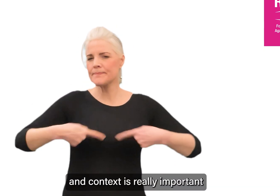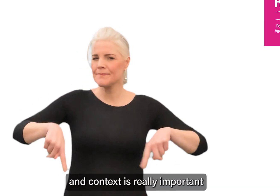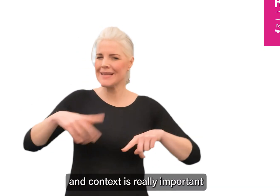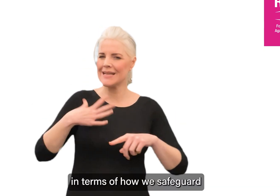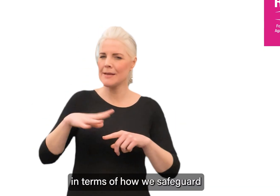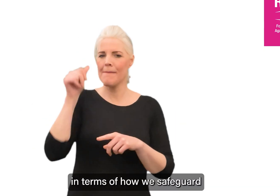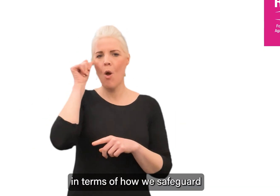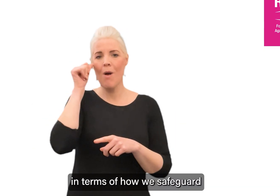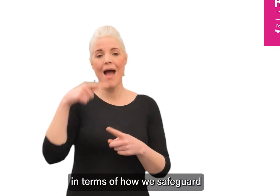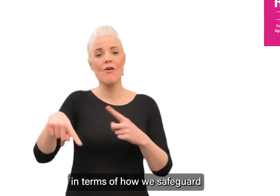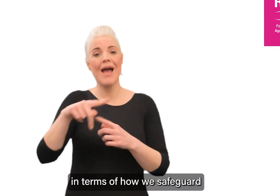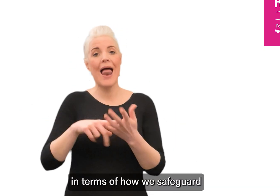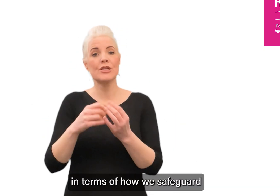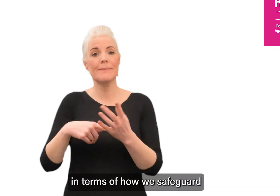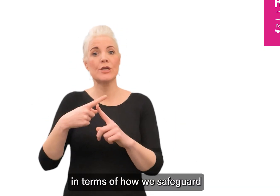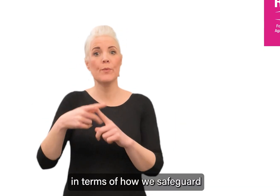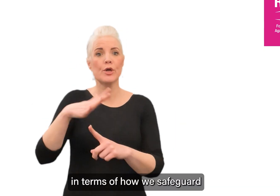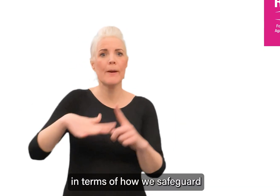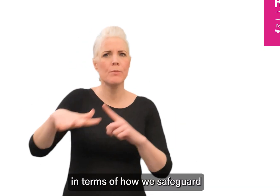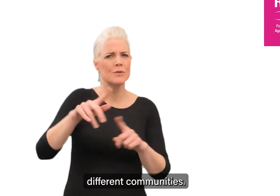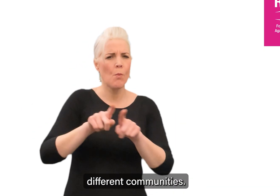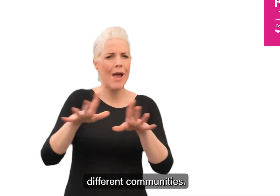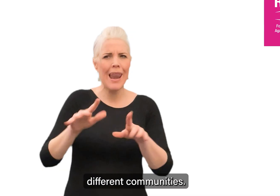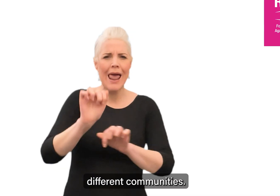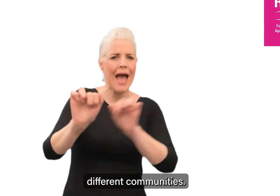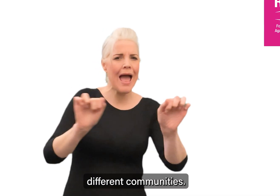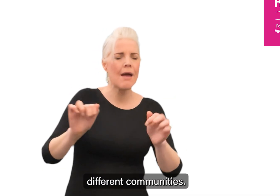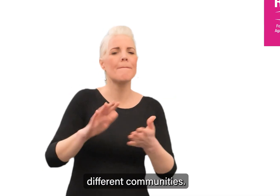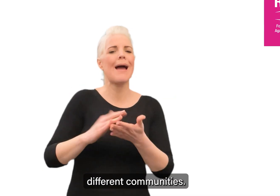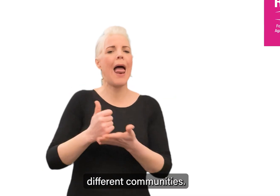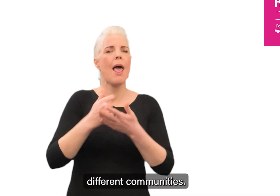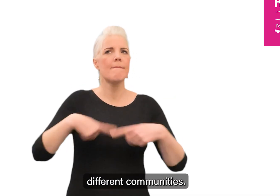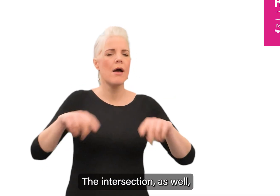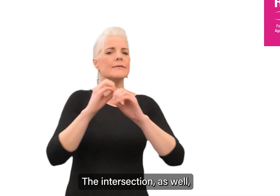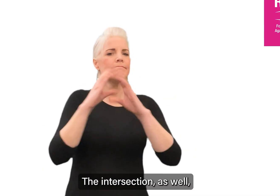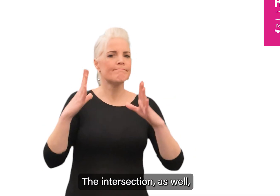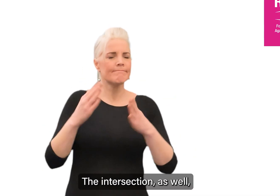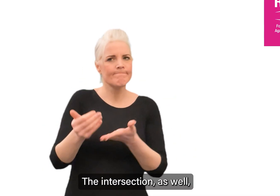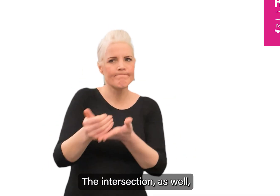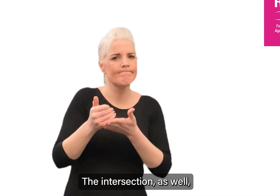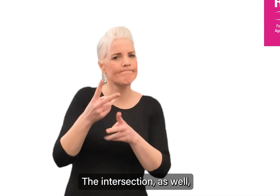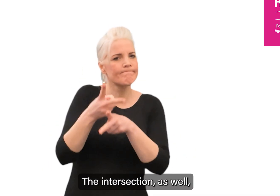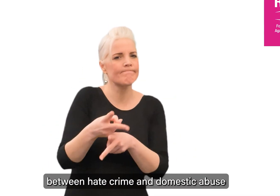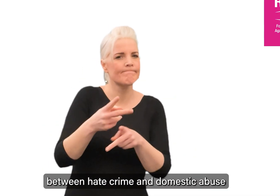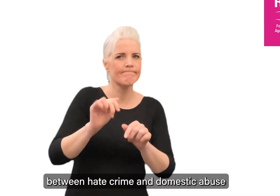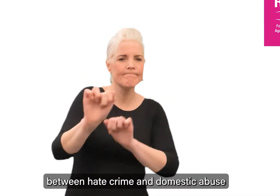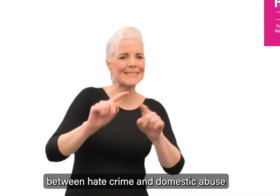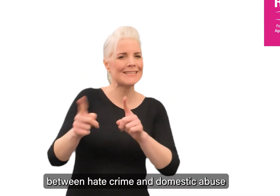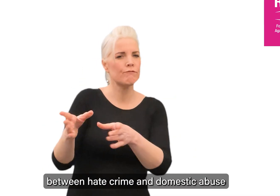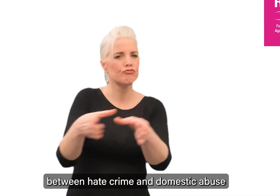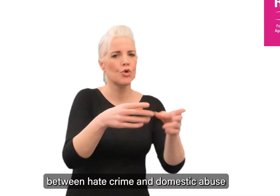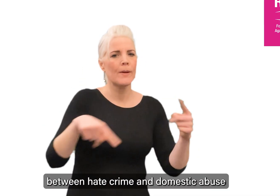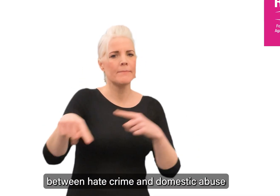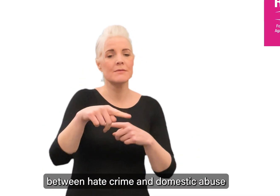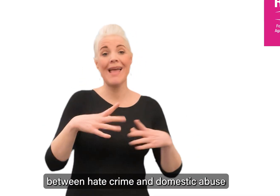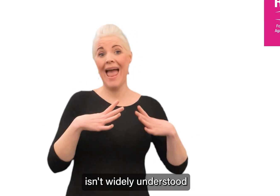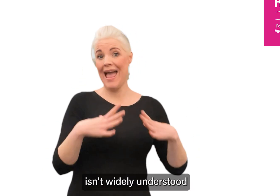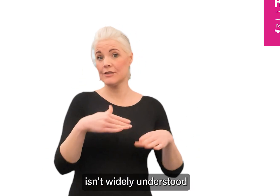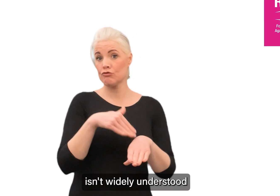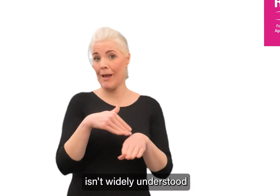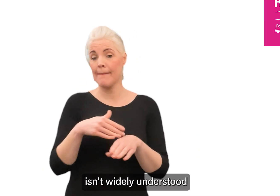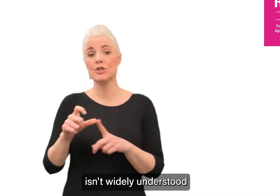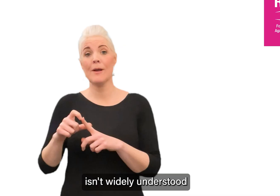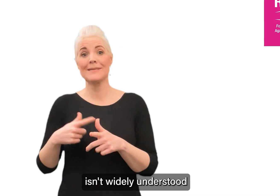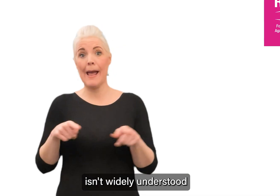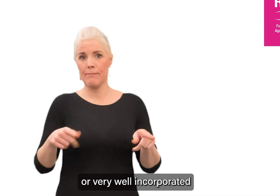really important in terms of how we safeguard different communities. The intersection as well between hate crime and domestic abuse